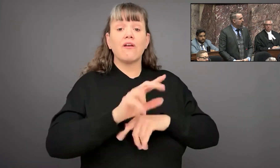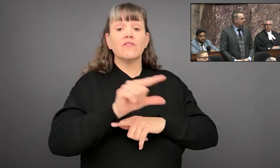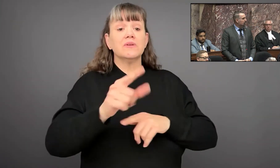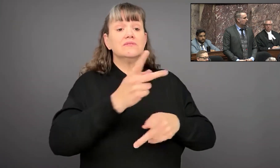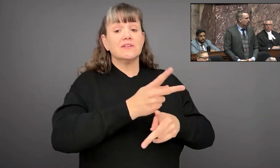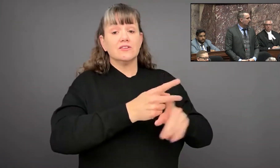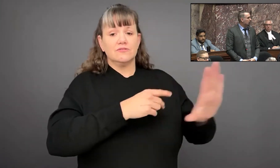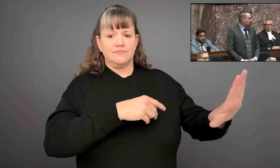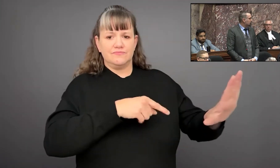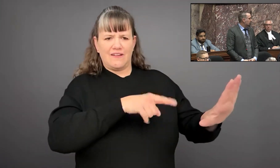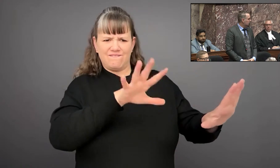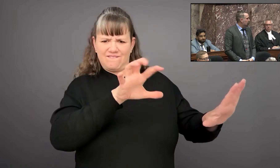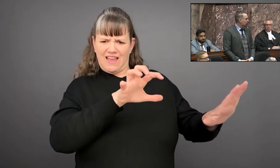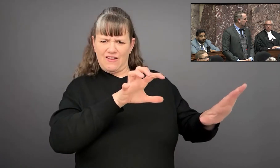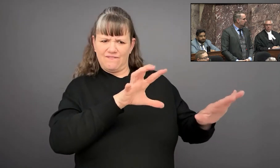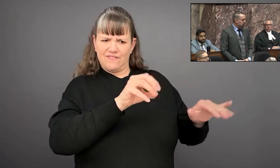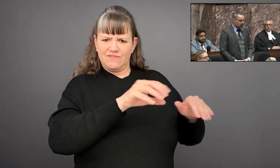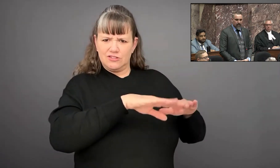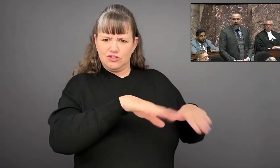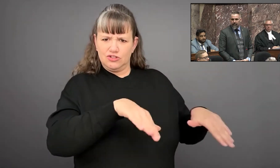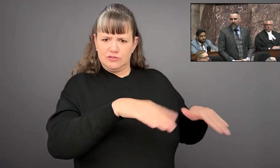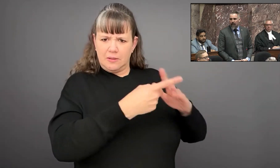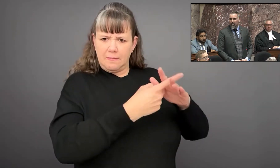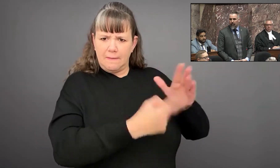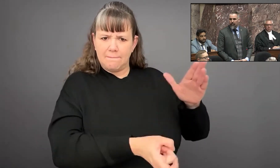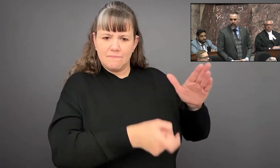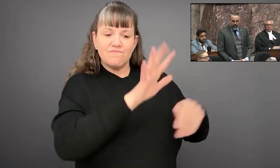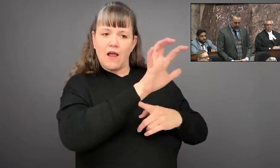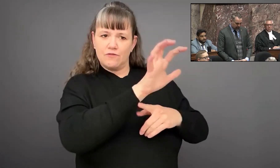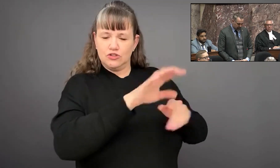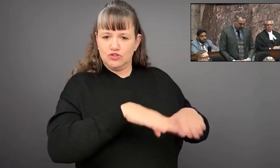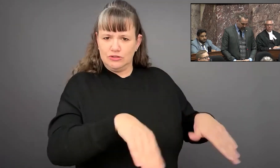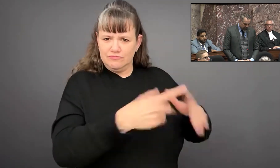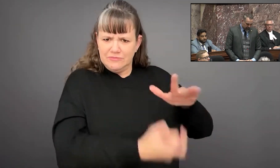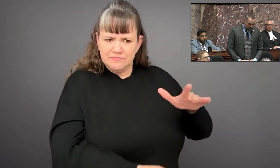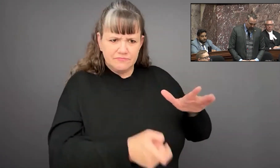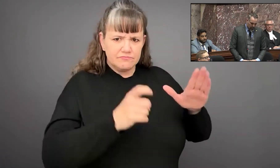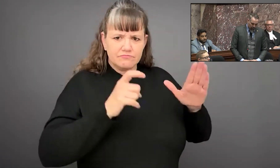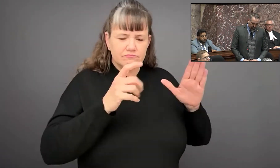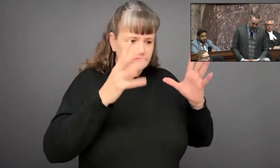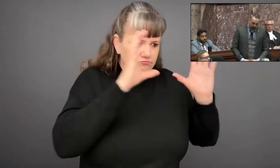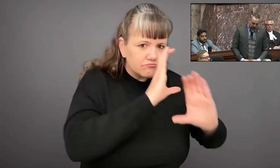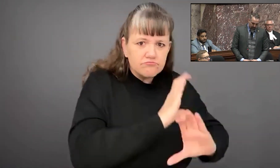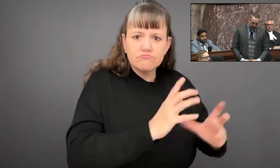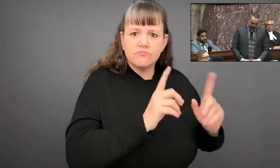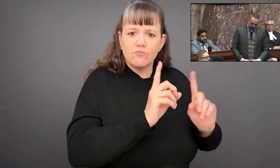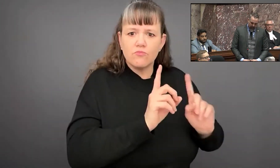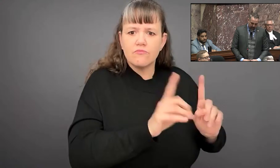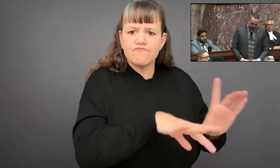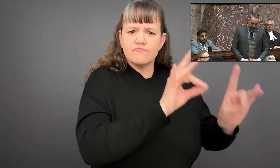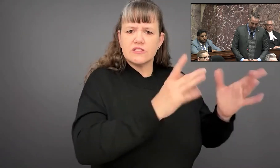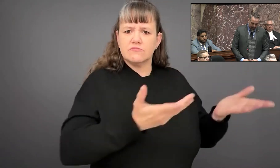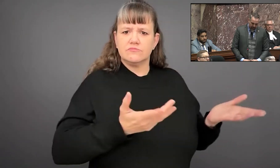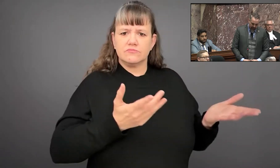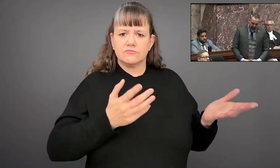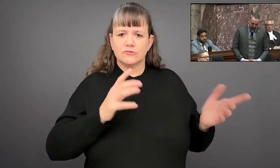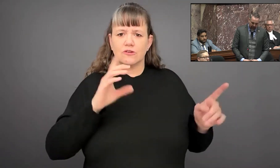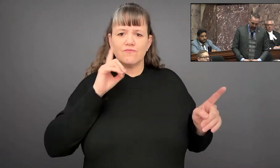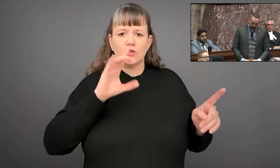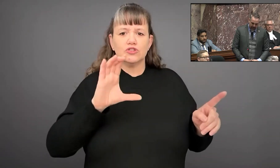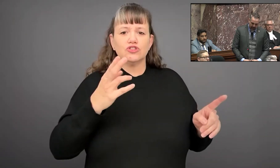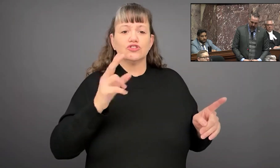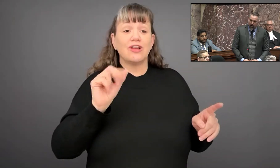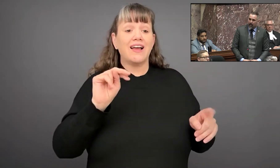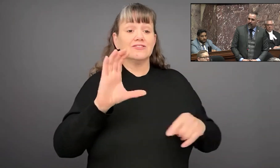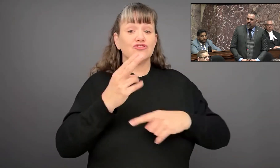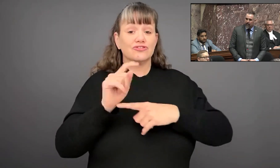No one was even looking for Chantal Williams the night she died alone. When will this government get serious about the safety of kids